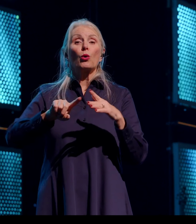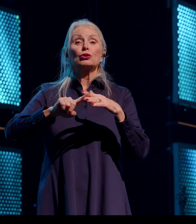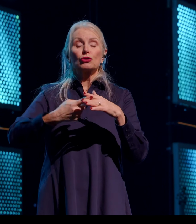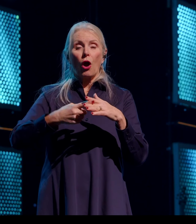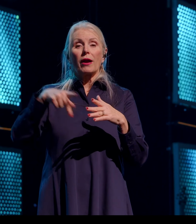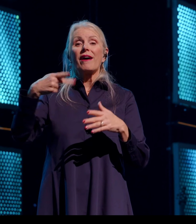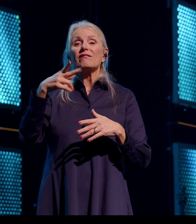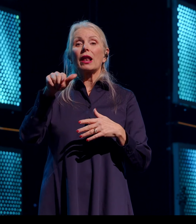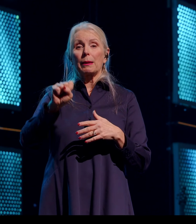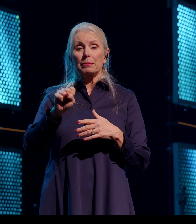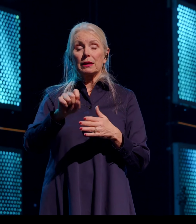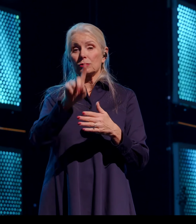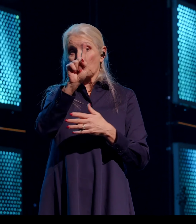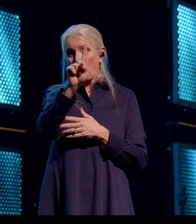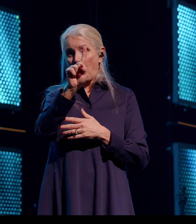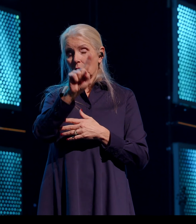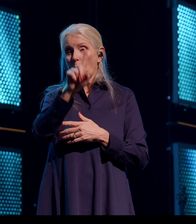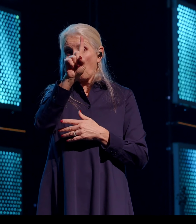1:1-2.